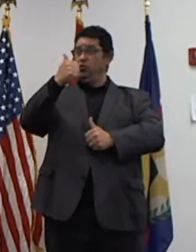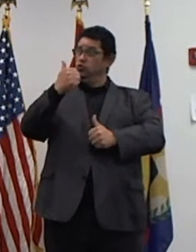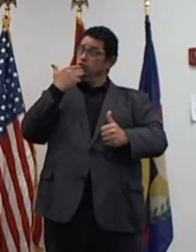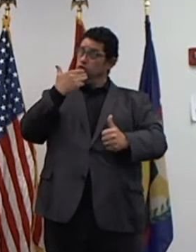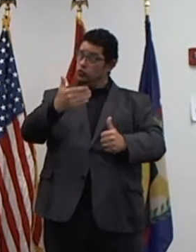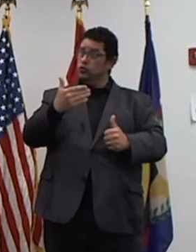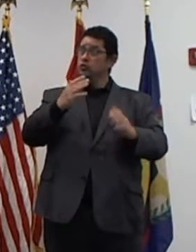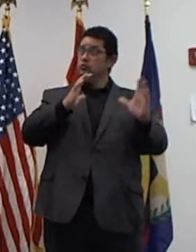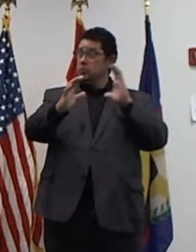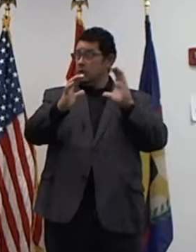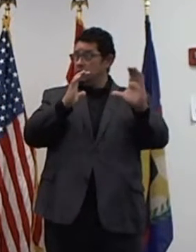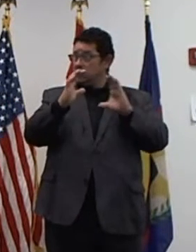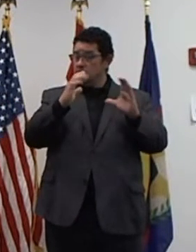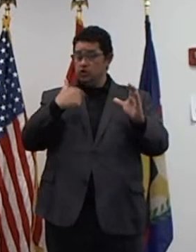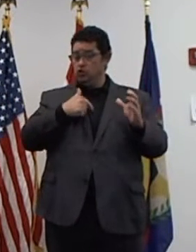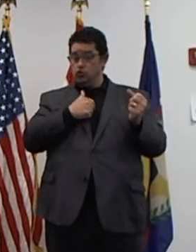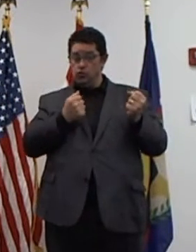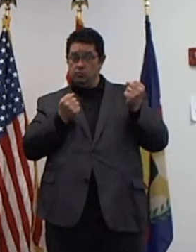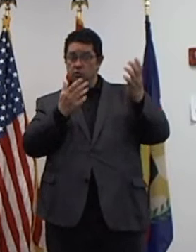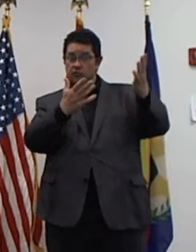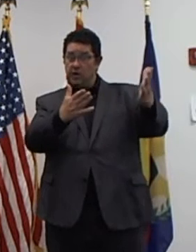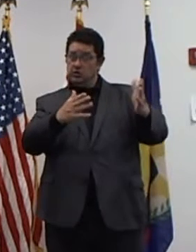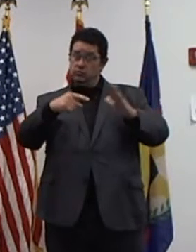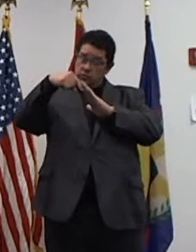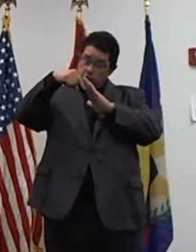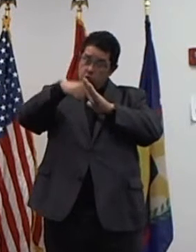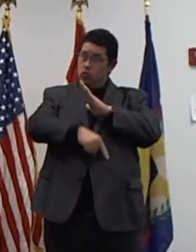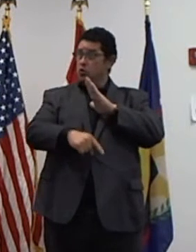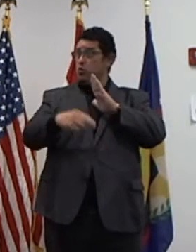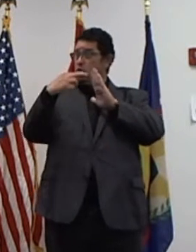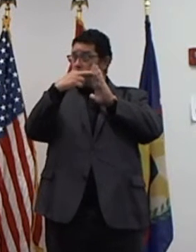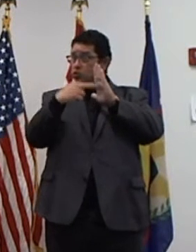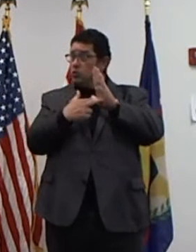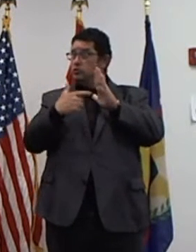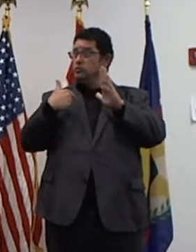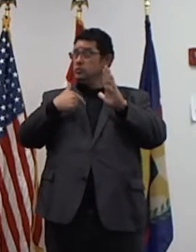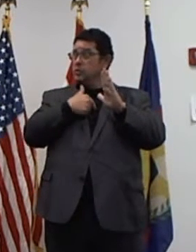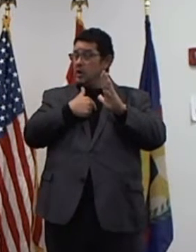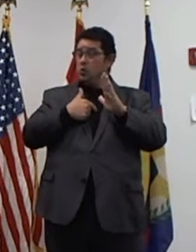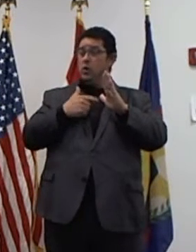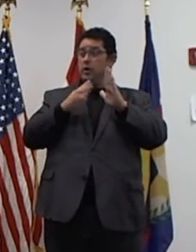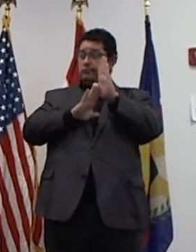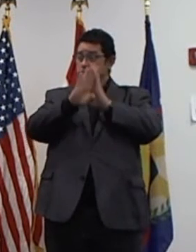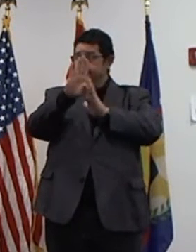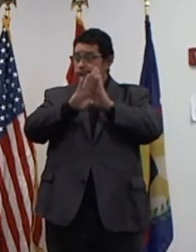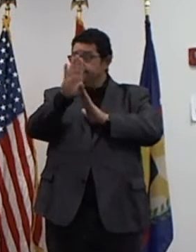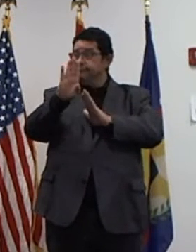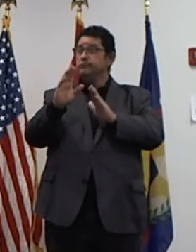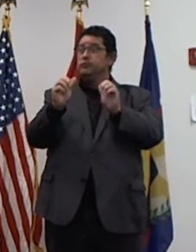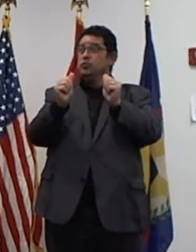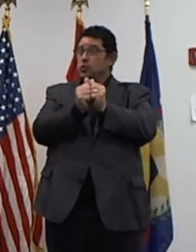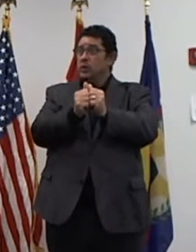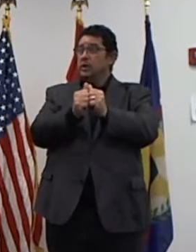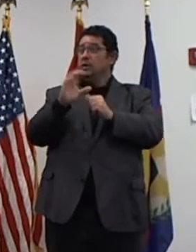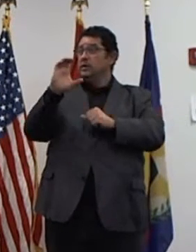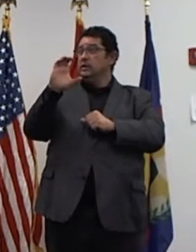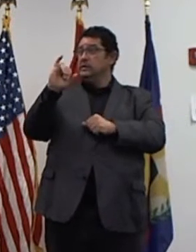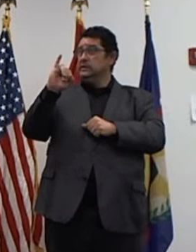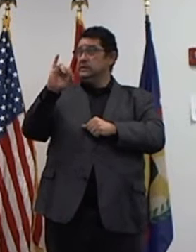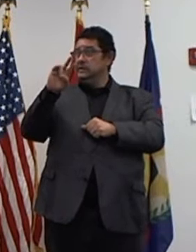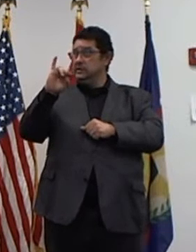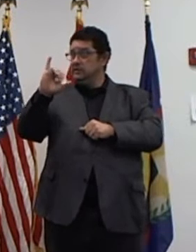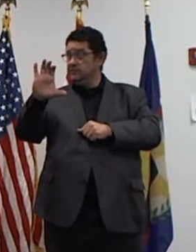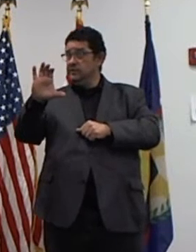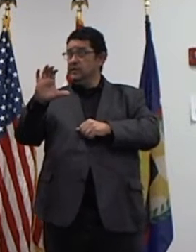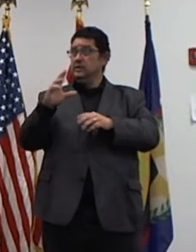conversation. We provided some pretty thorough guidelines that we built in conjunction with civic leaders, business